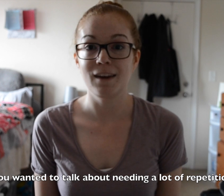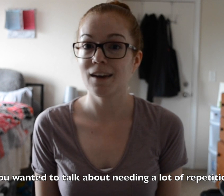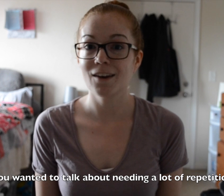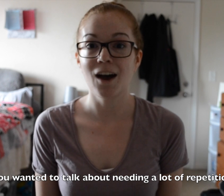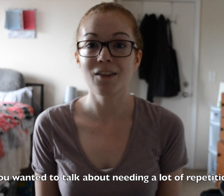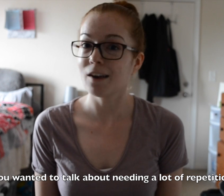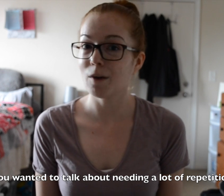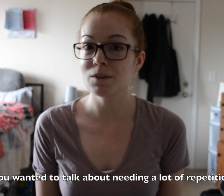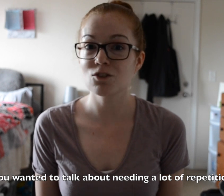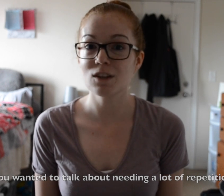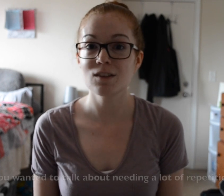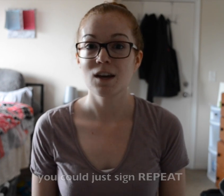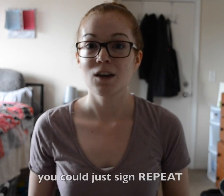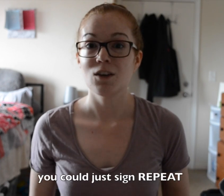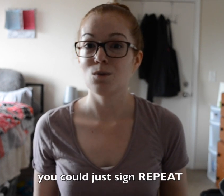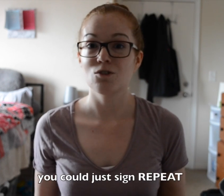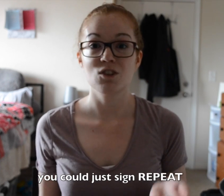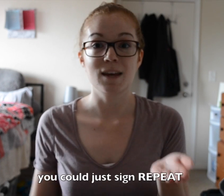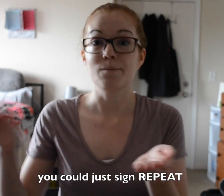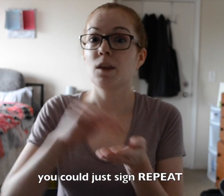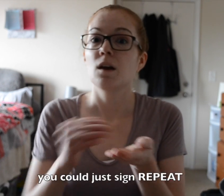needing a lot of repetitions, you could just sign